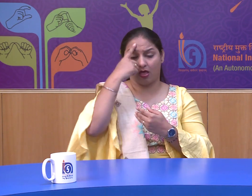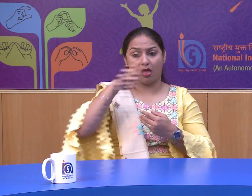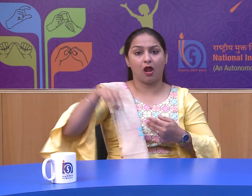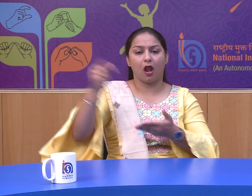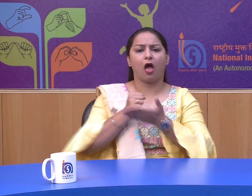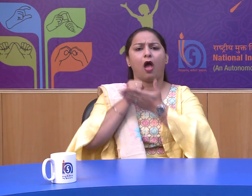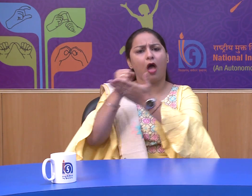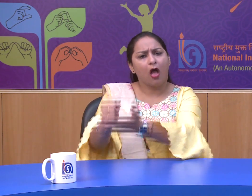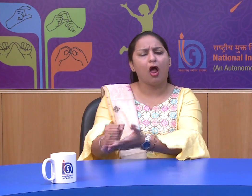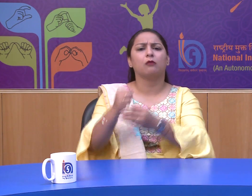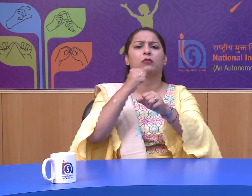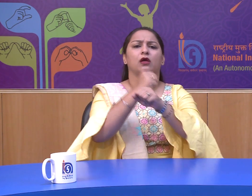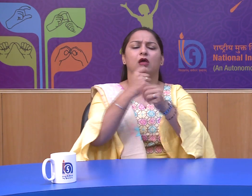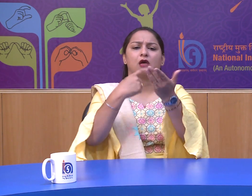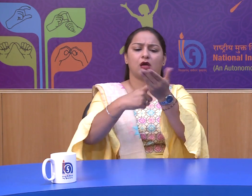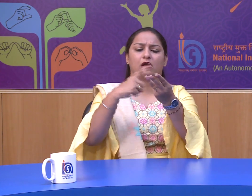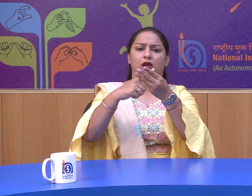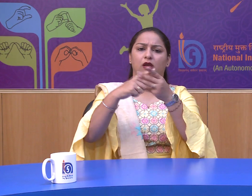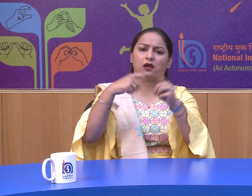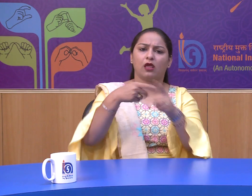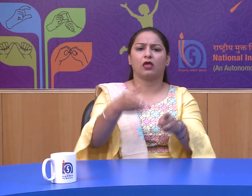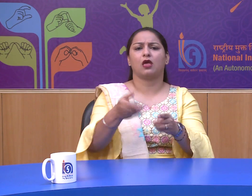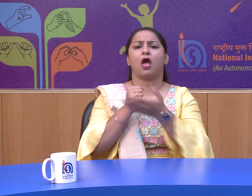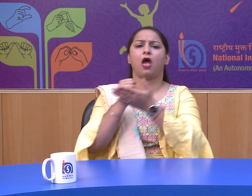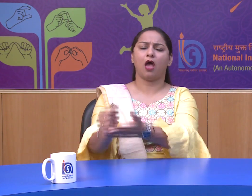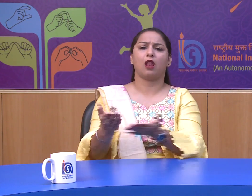Greeks to conquer this region.